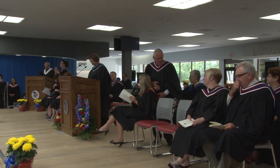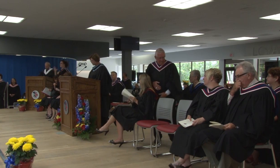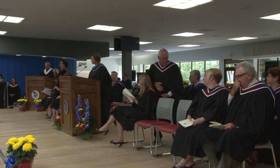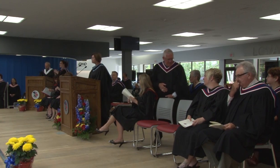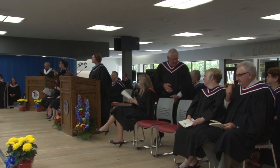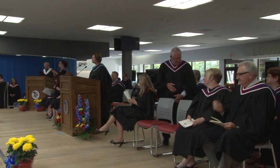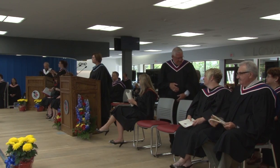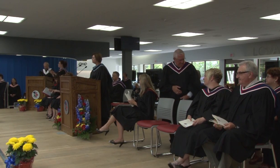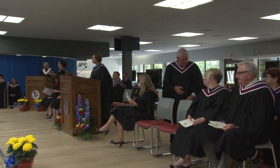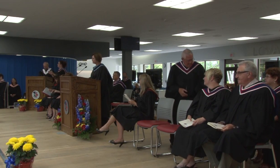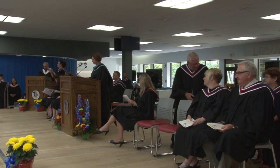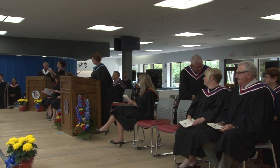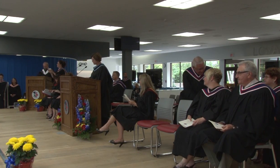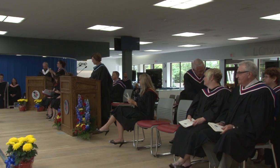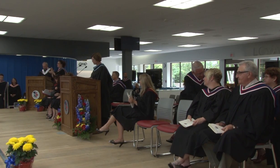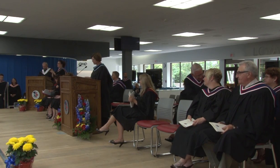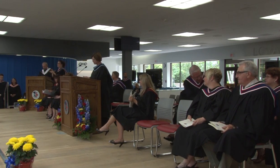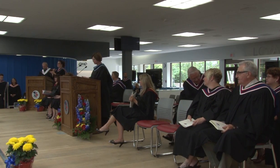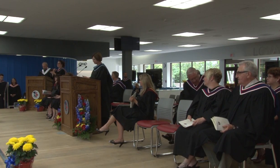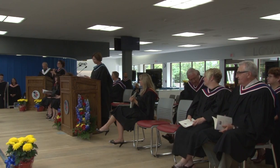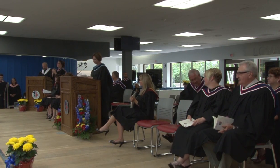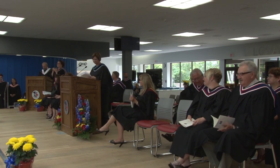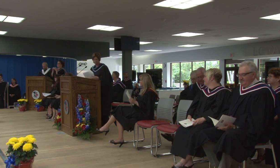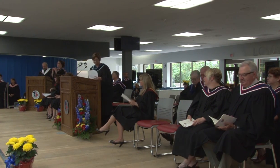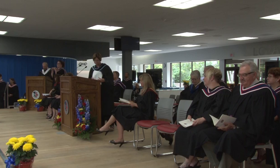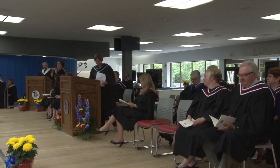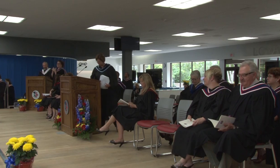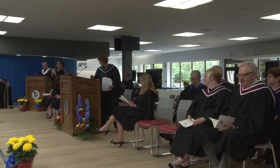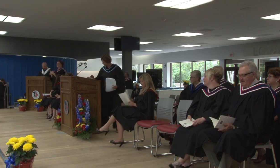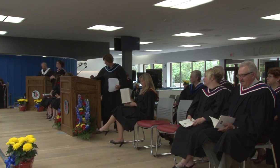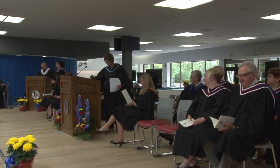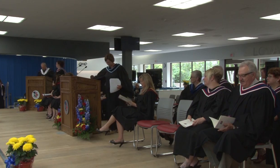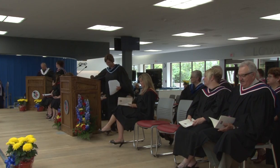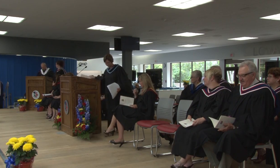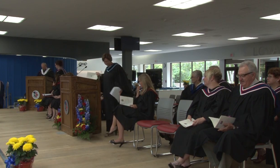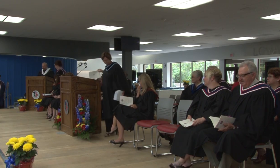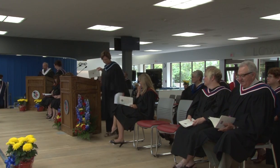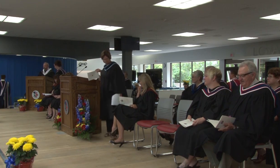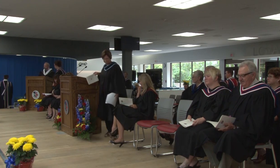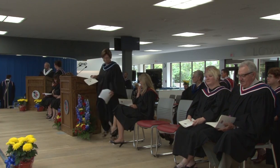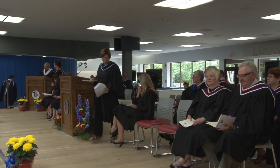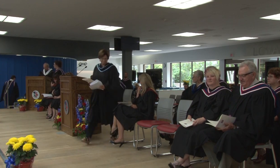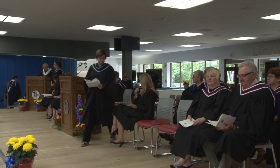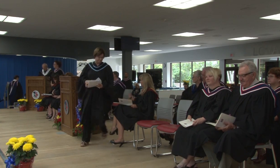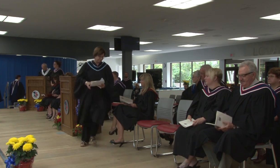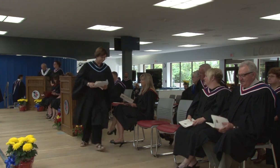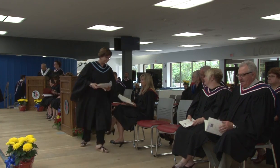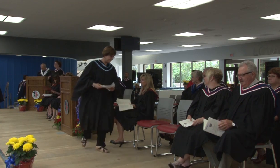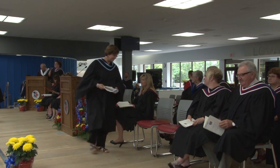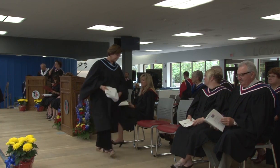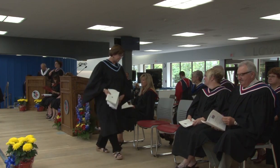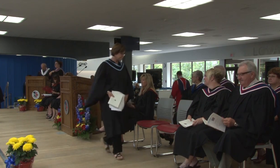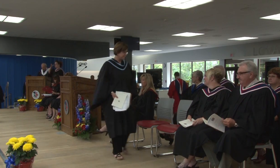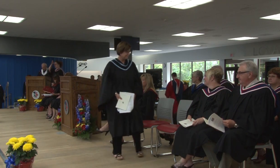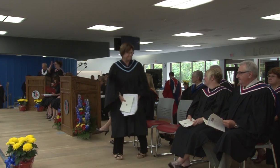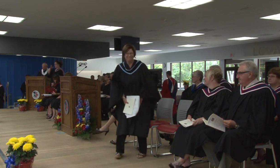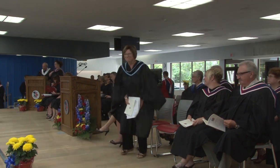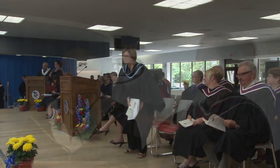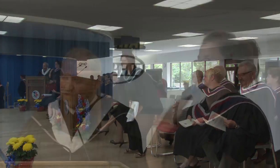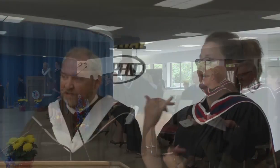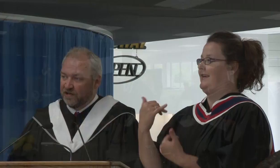concludes the conferring of diplomas for the School of Justice Studies. Ladies and gentlemen, please join